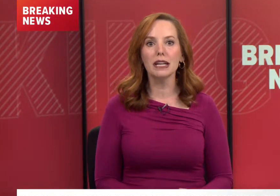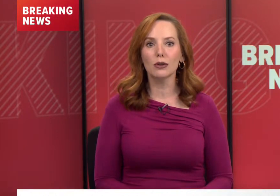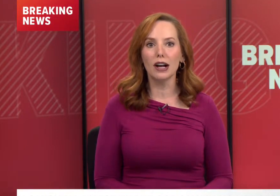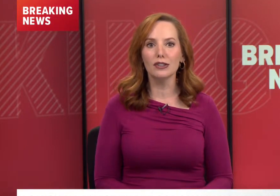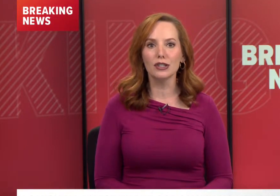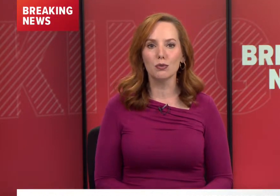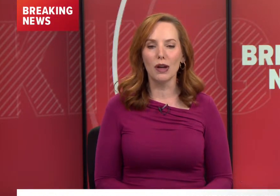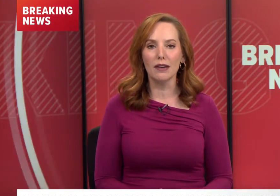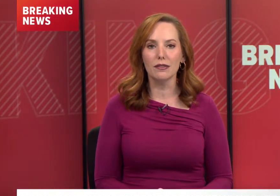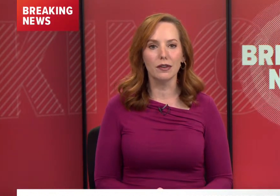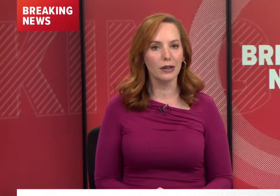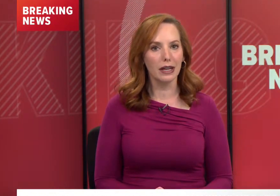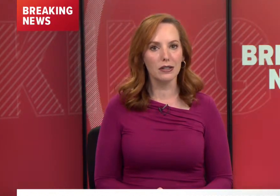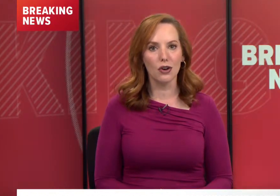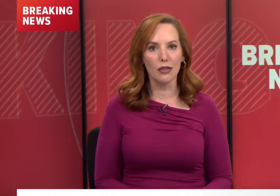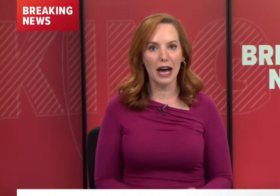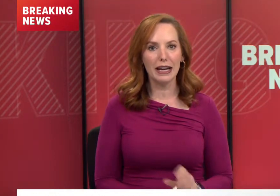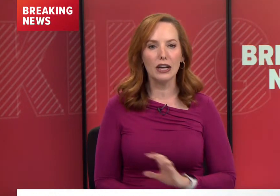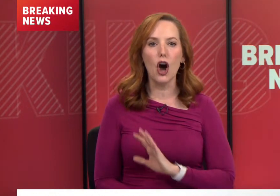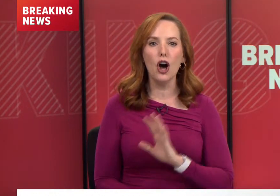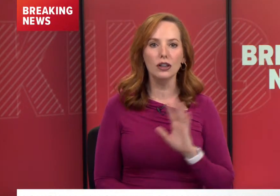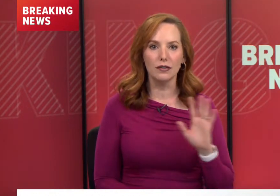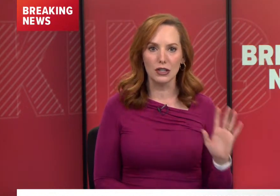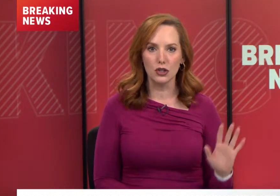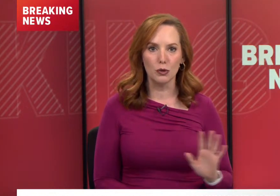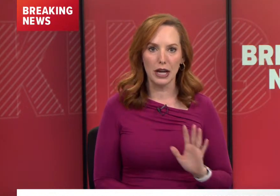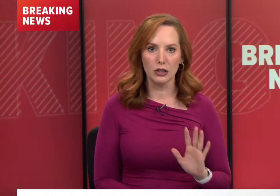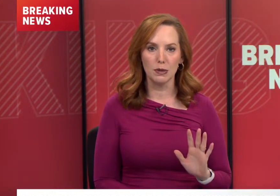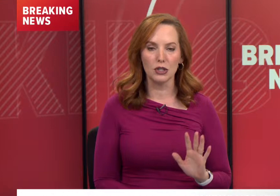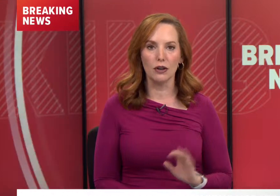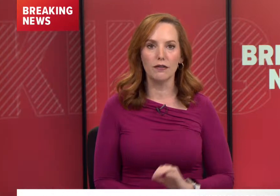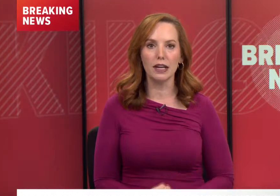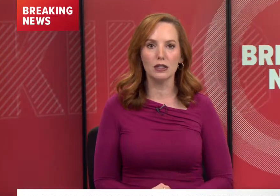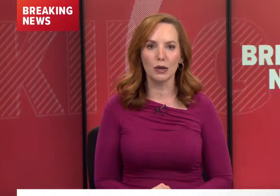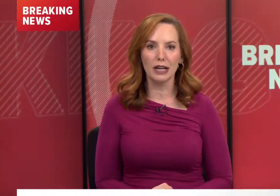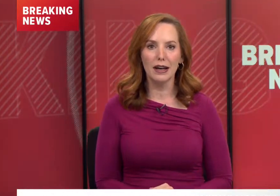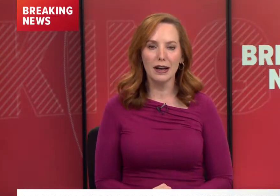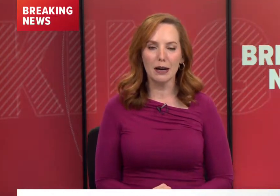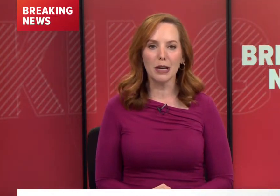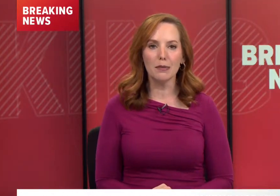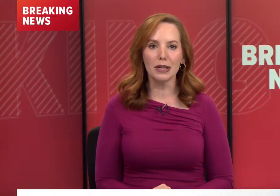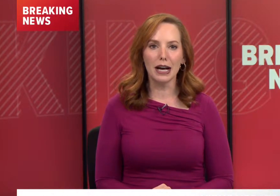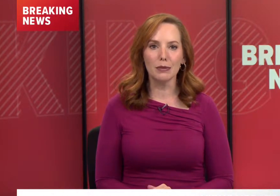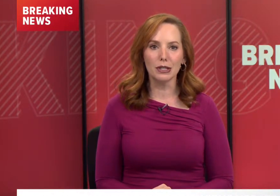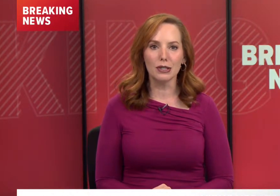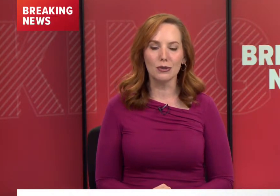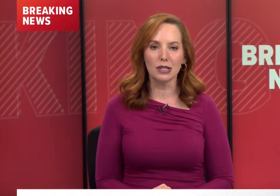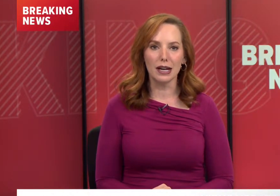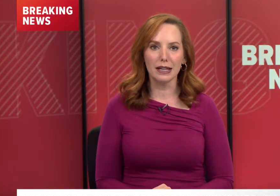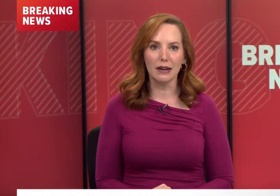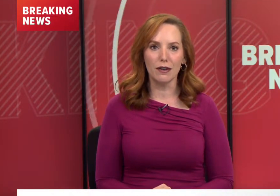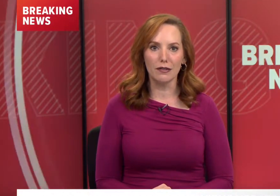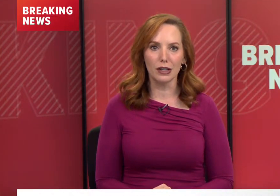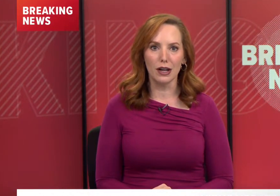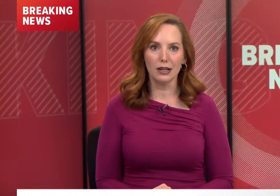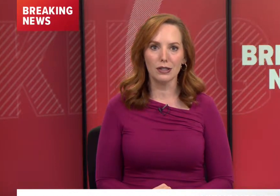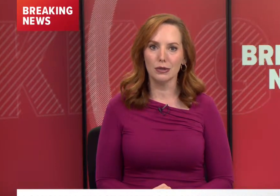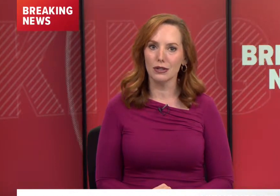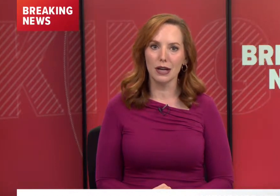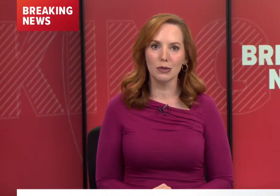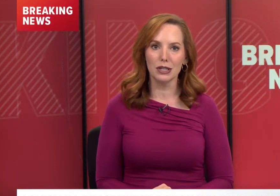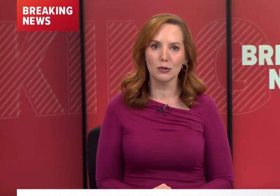our meteorologists will have the very latest on that and all of these new announcements on phase 3 coming up on the Eyewitness News tonight at 5